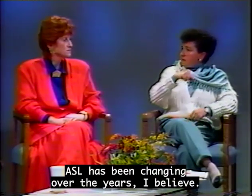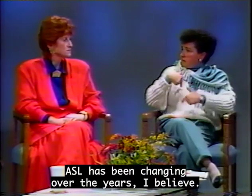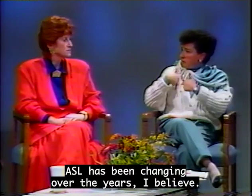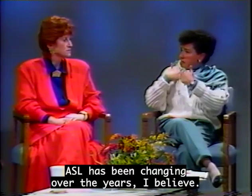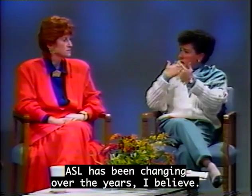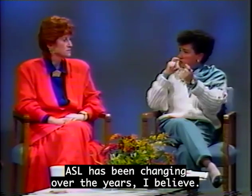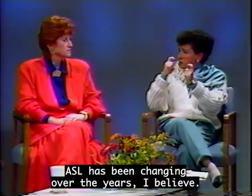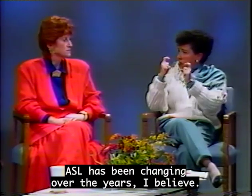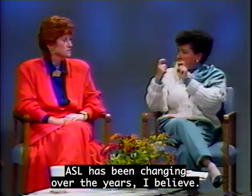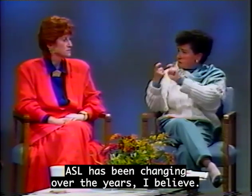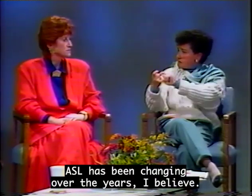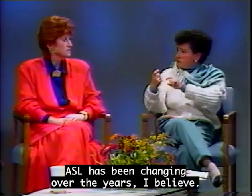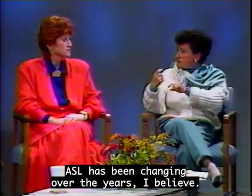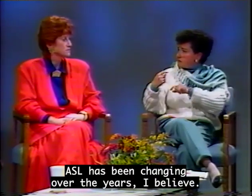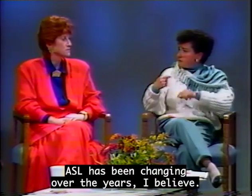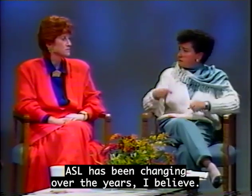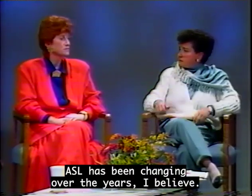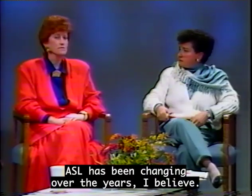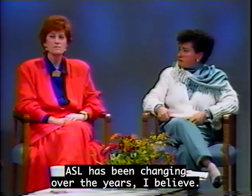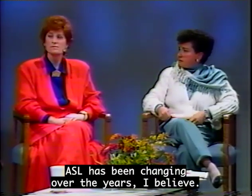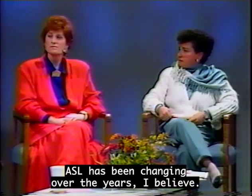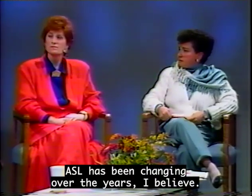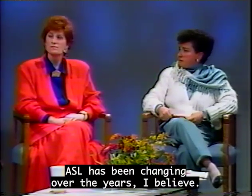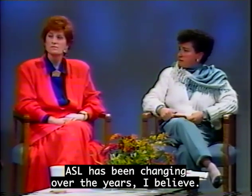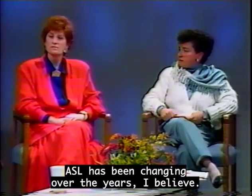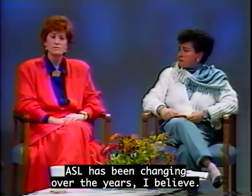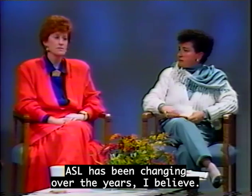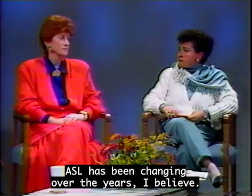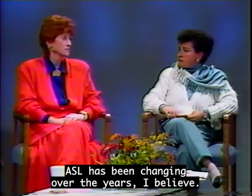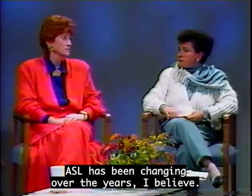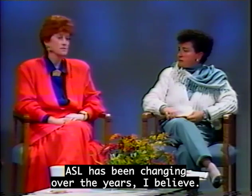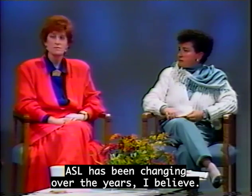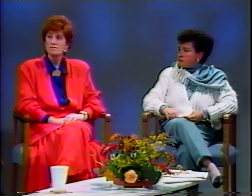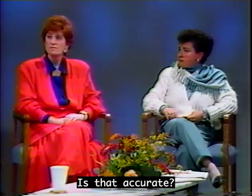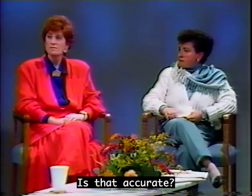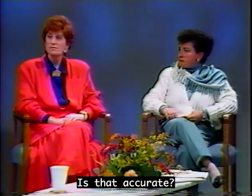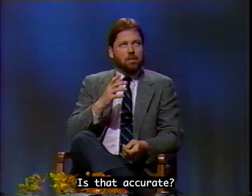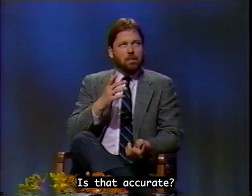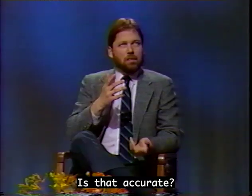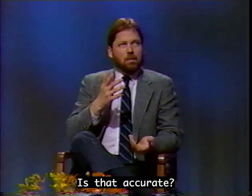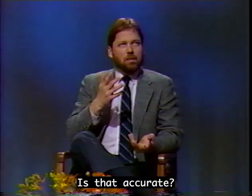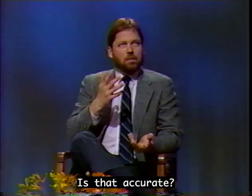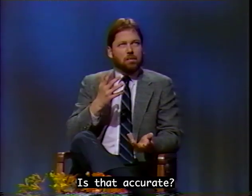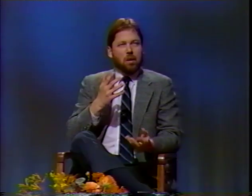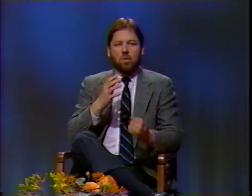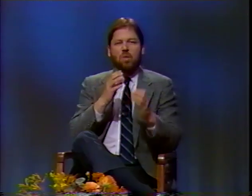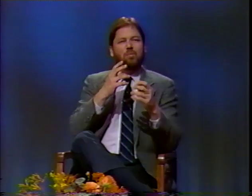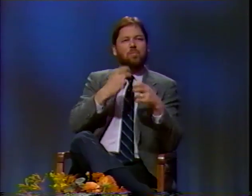ASL has been changing over the years, I believe. Is that accurate?